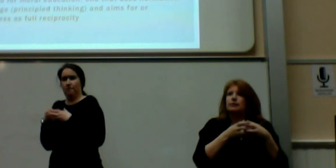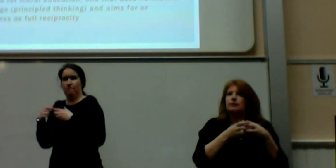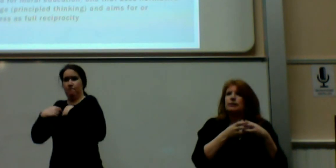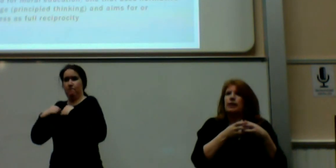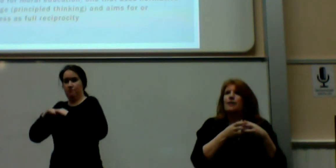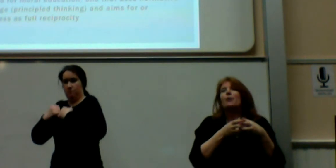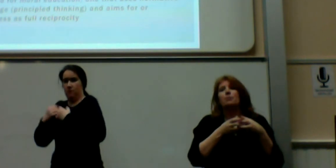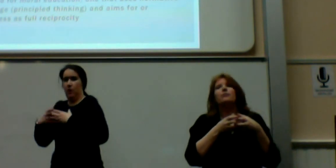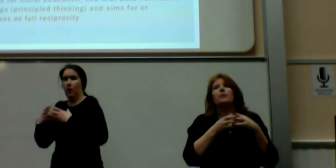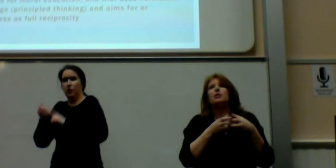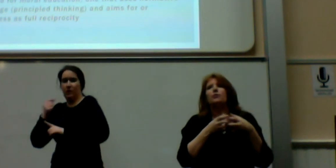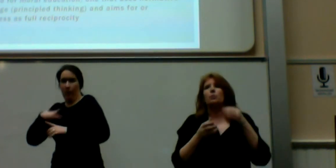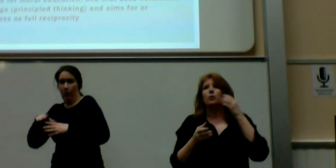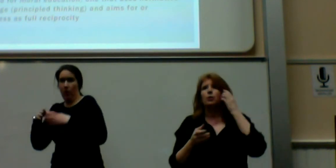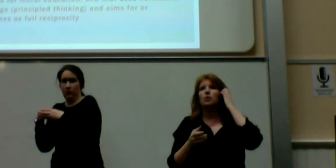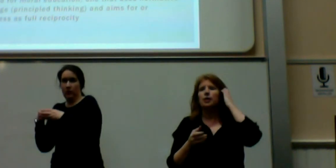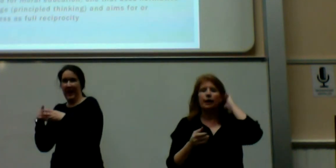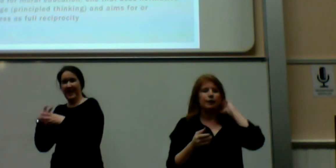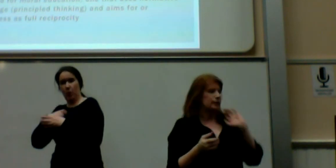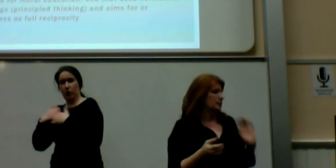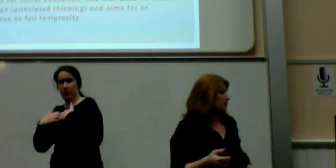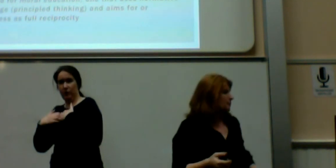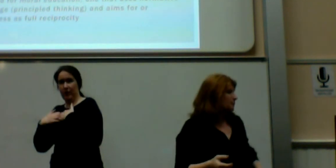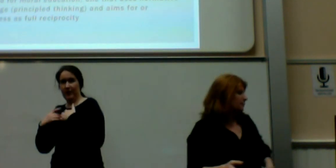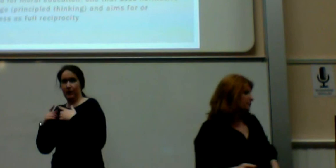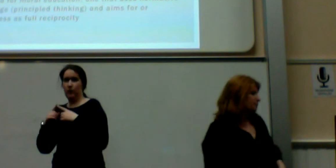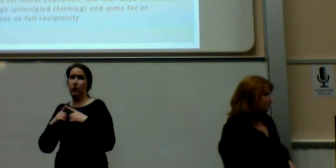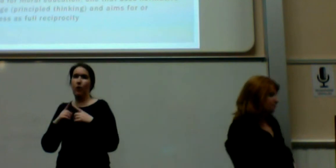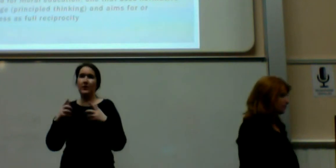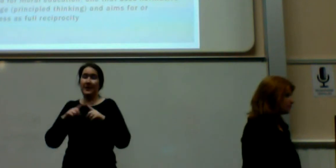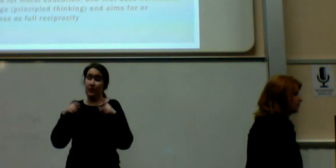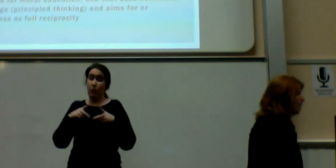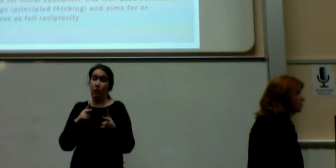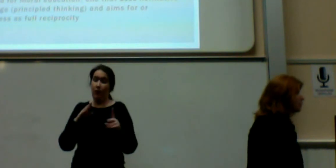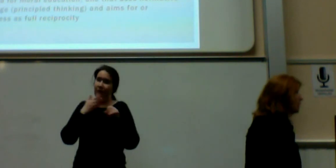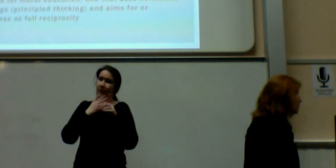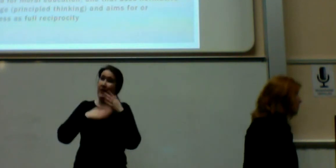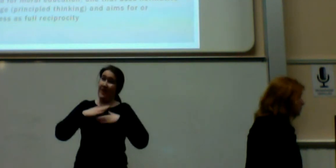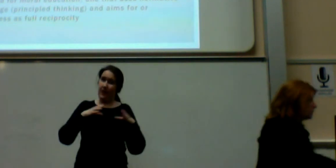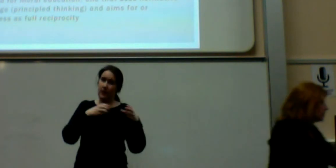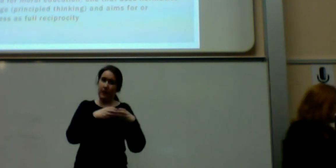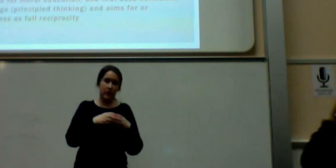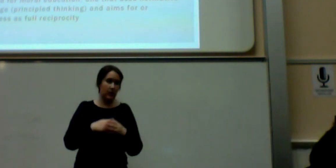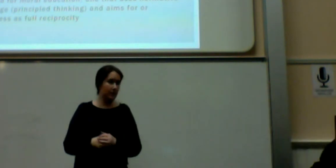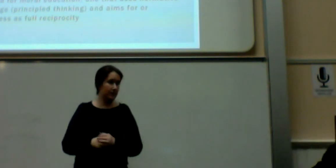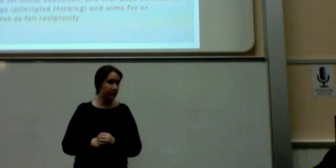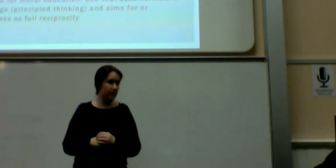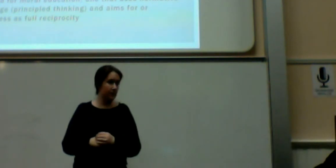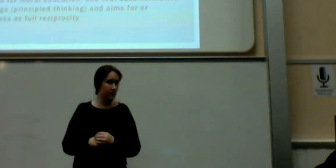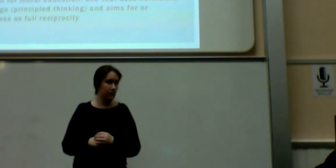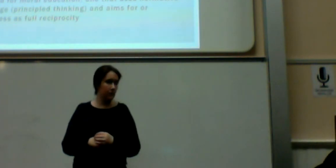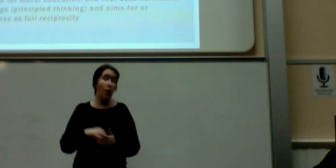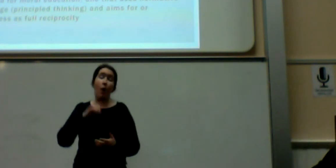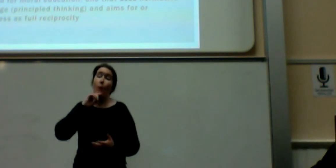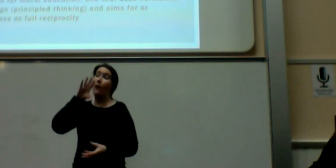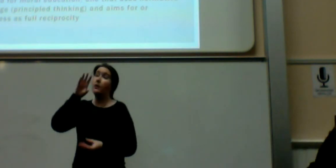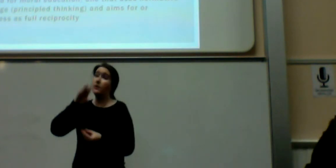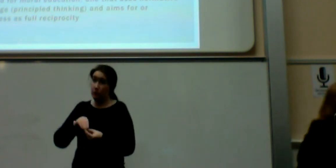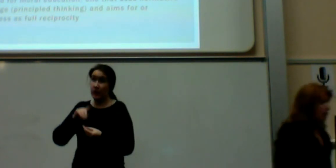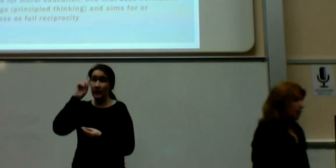And that would be a very different approach to ethics. I'm going to be summing up here and opening it up for questions in just